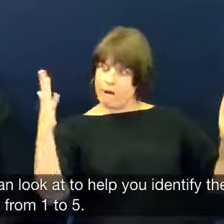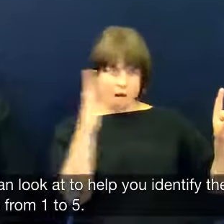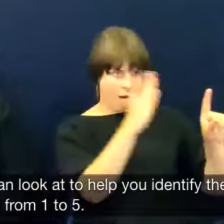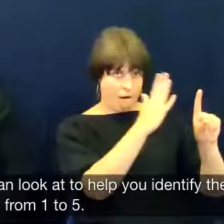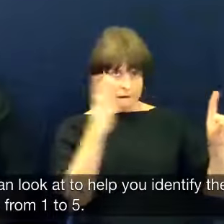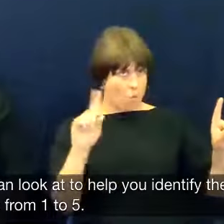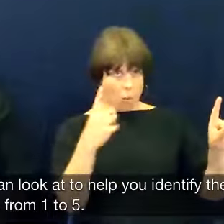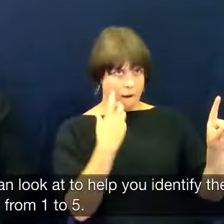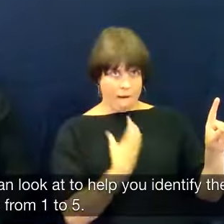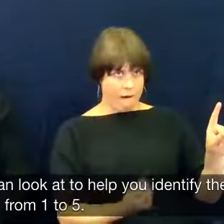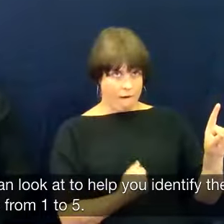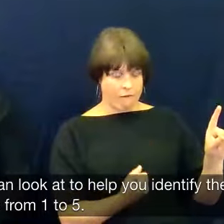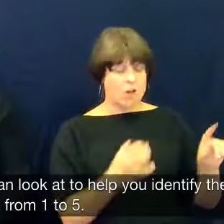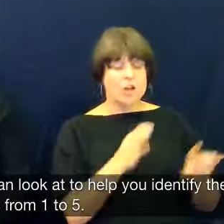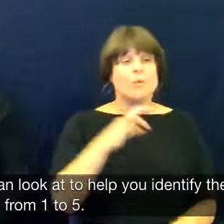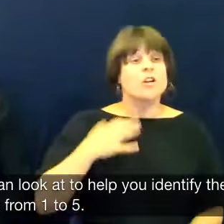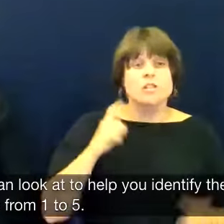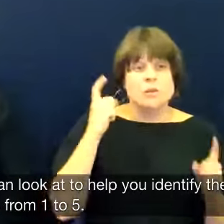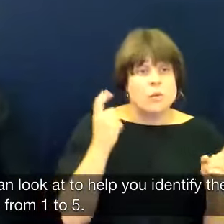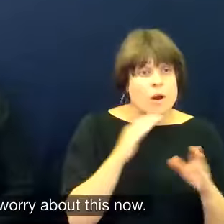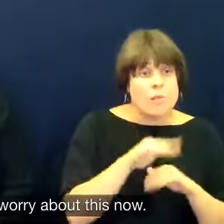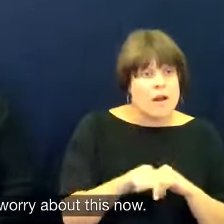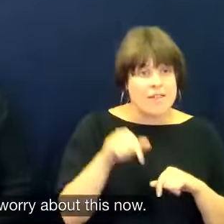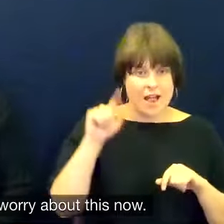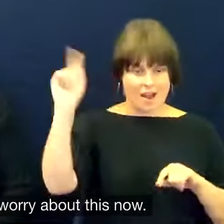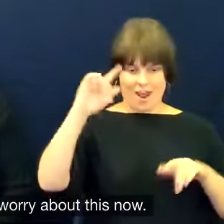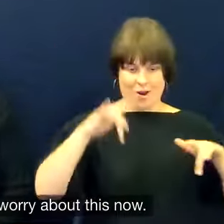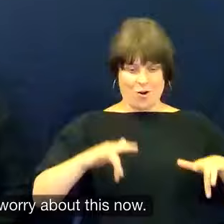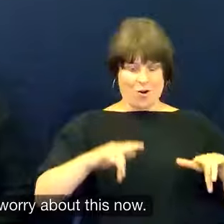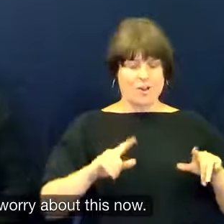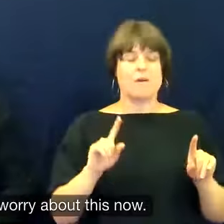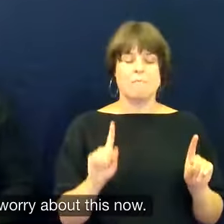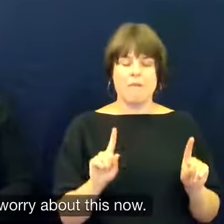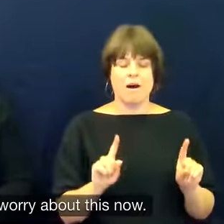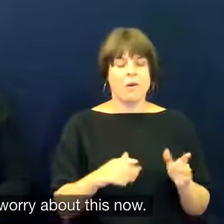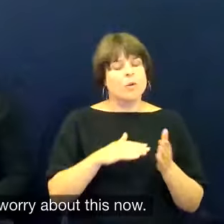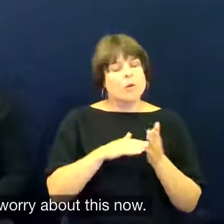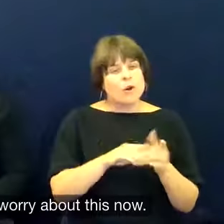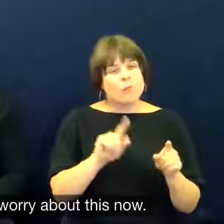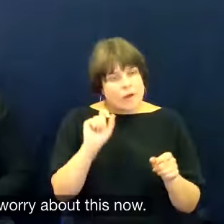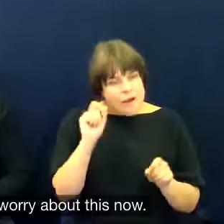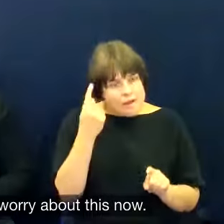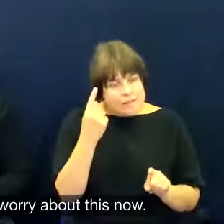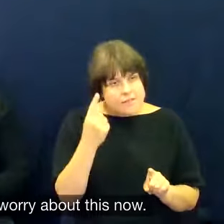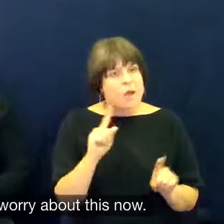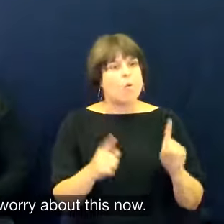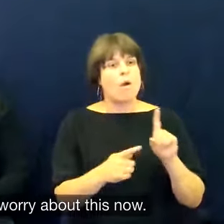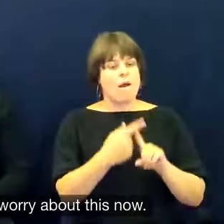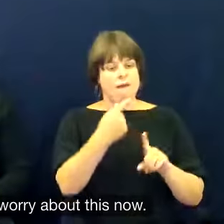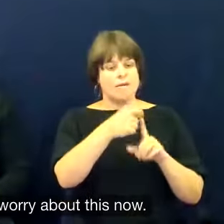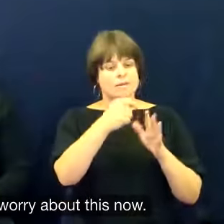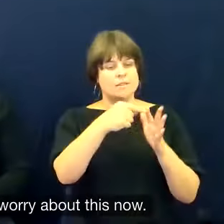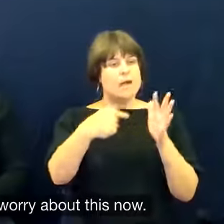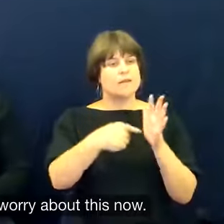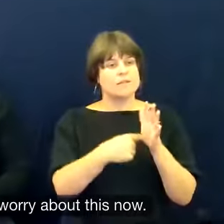So we don't have to worry about this now, but just to help you understand what we expected, to help map